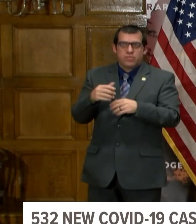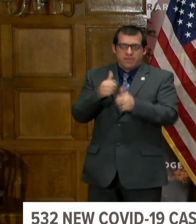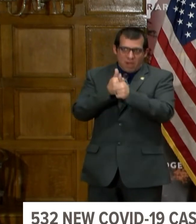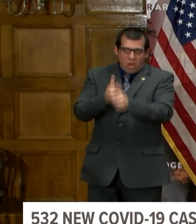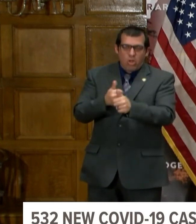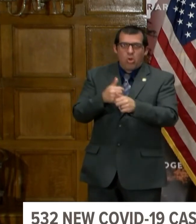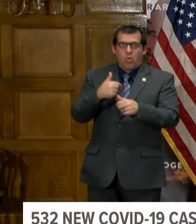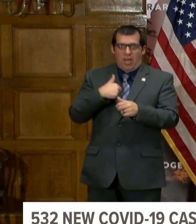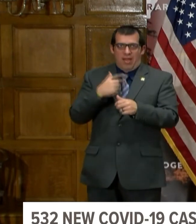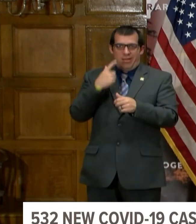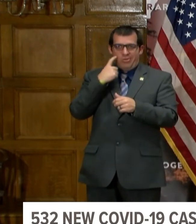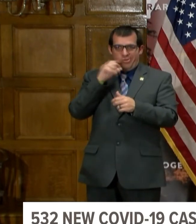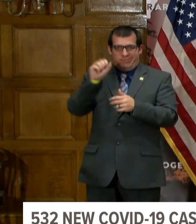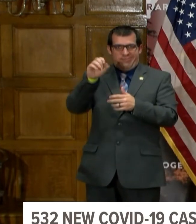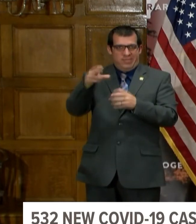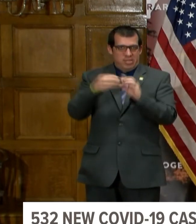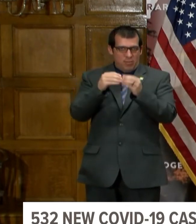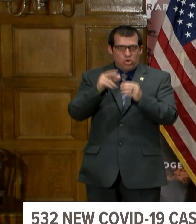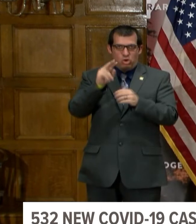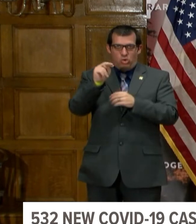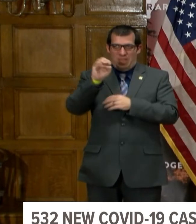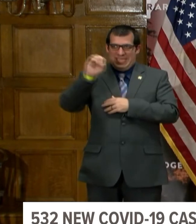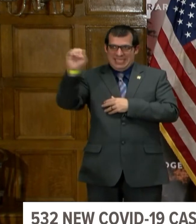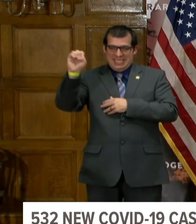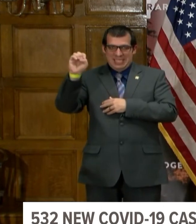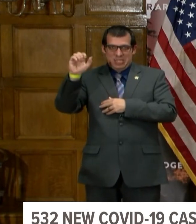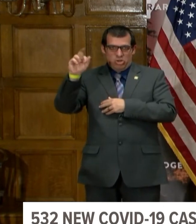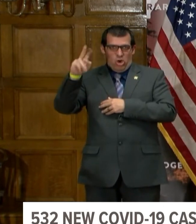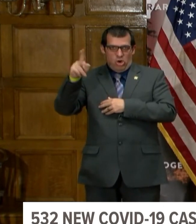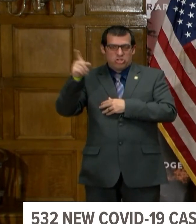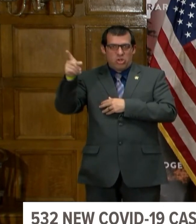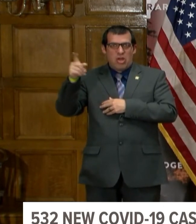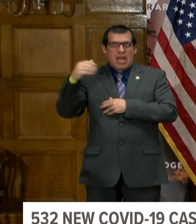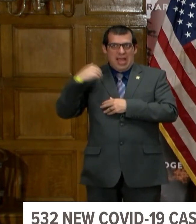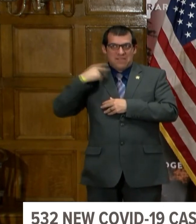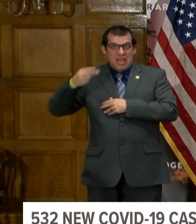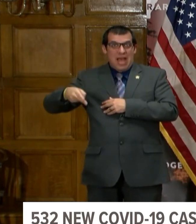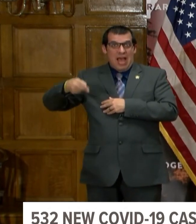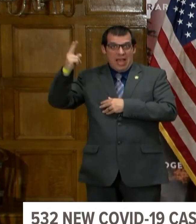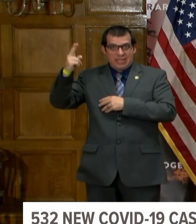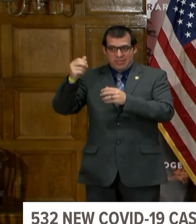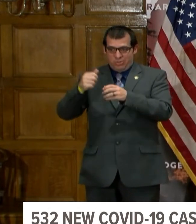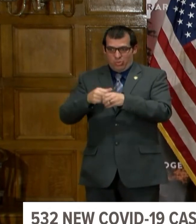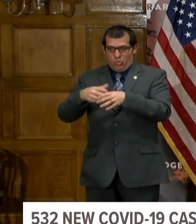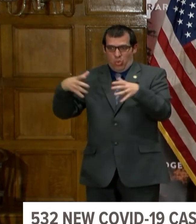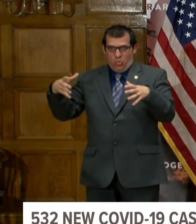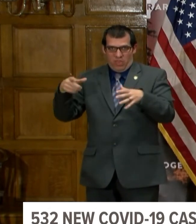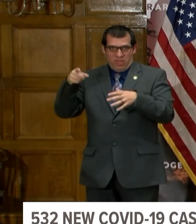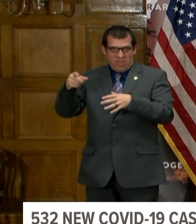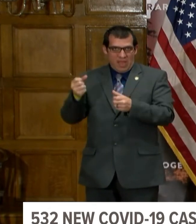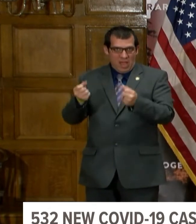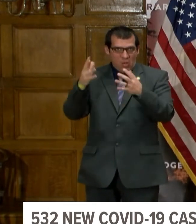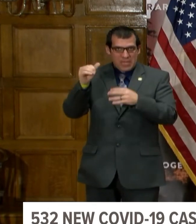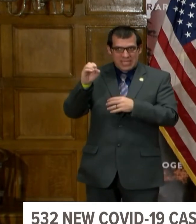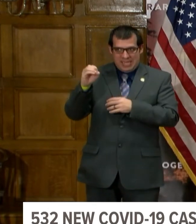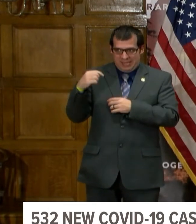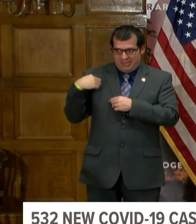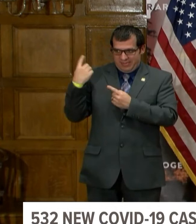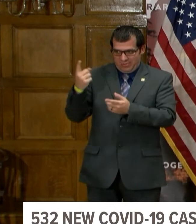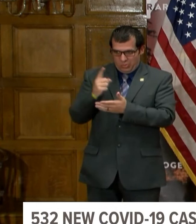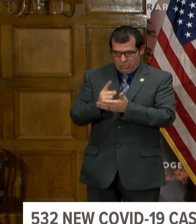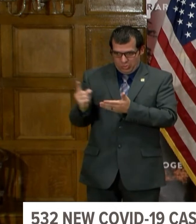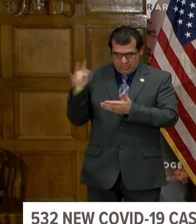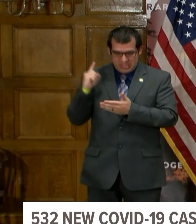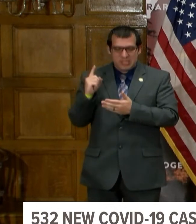out in the numbers today, Northeast Arkansas has had the highest growth rate in cases in the last week, and